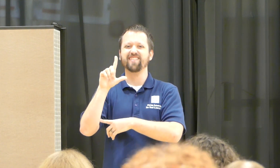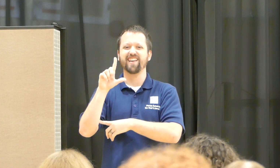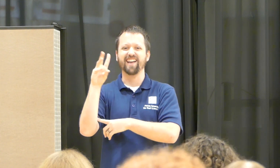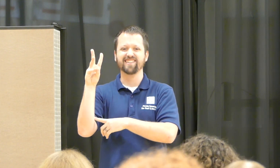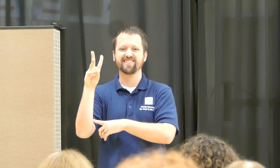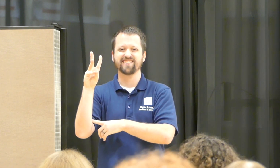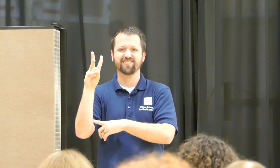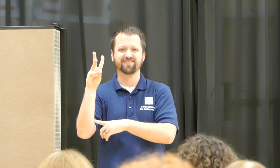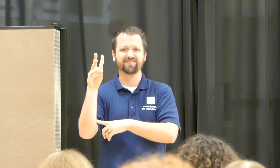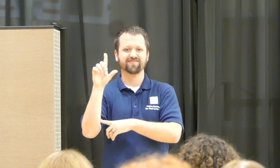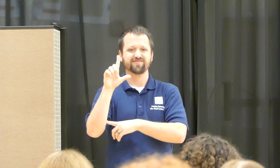26.